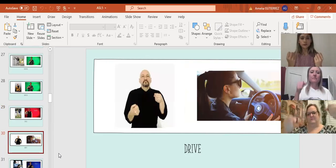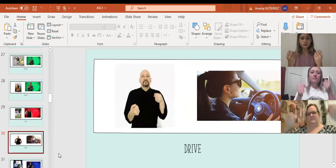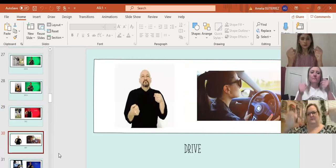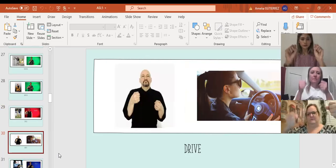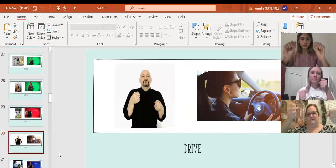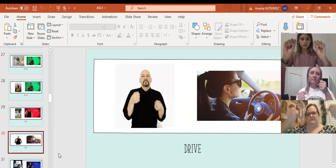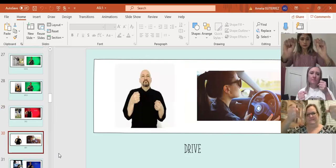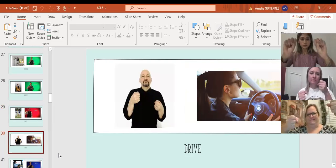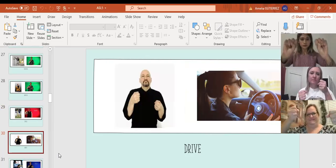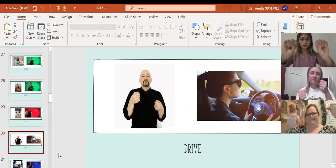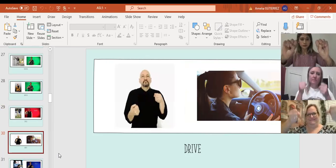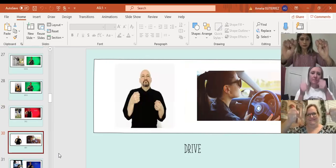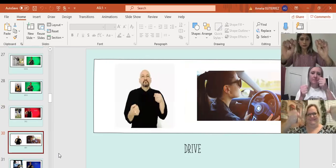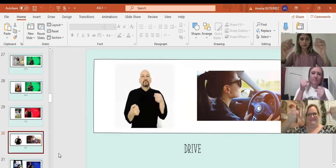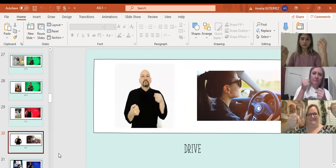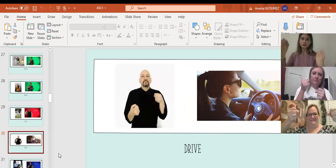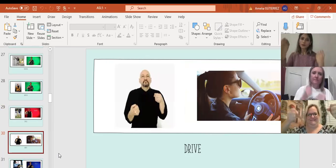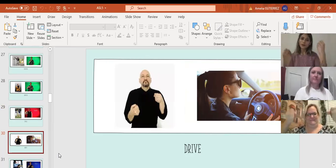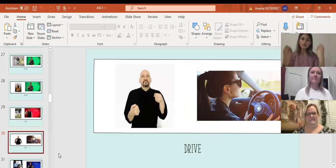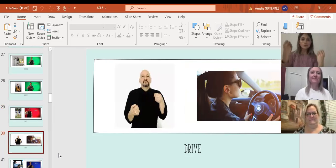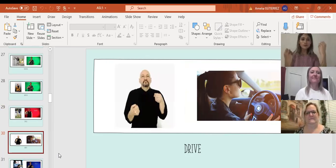Drive, like you're driving.